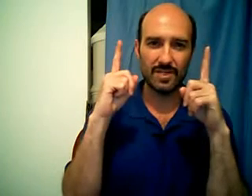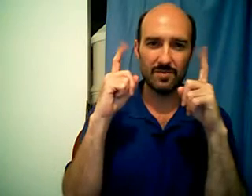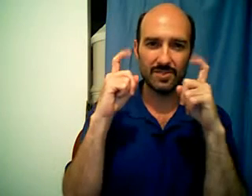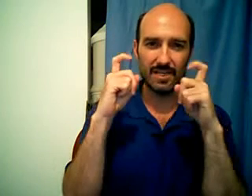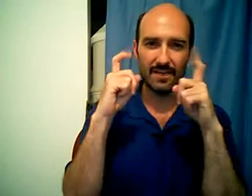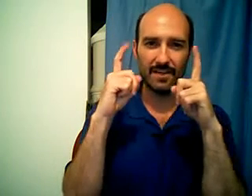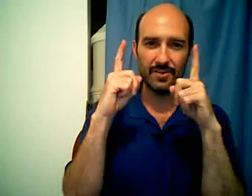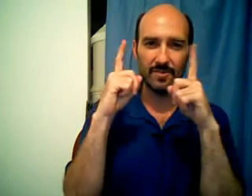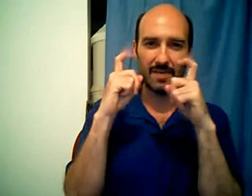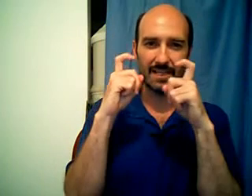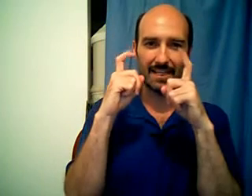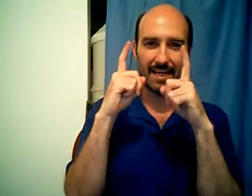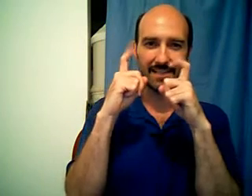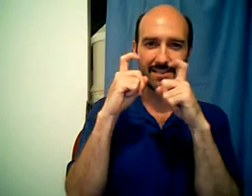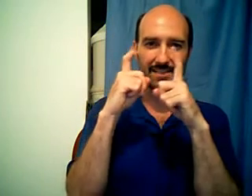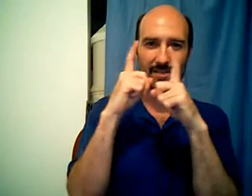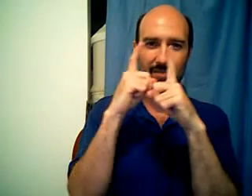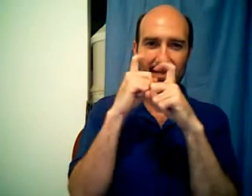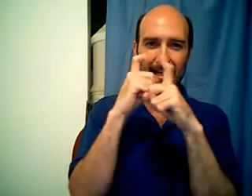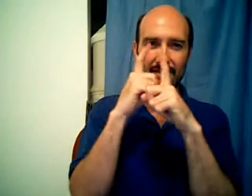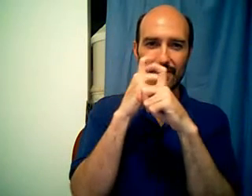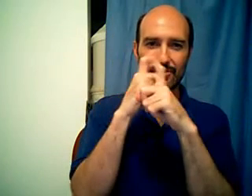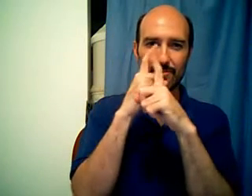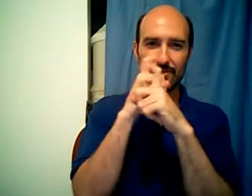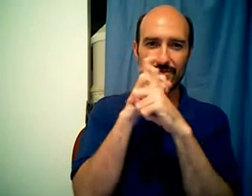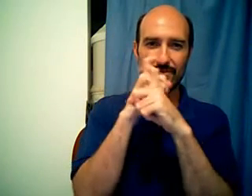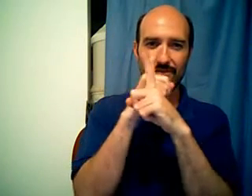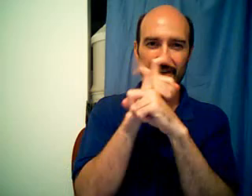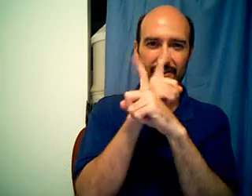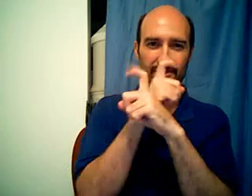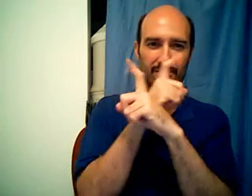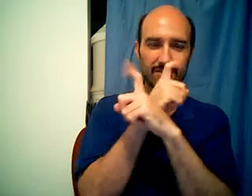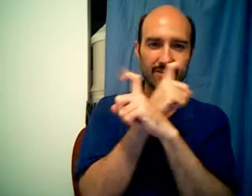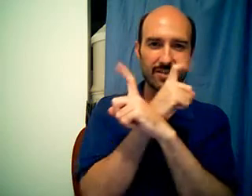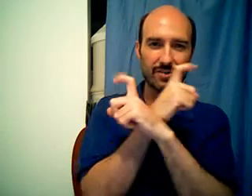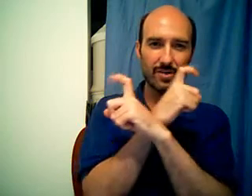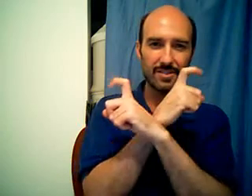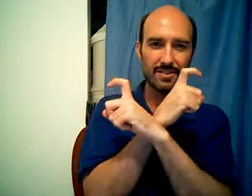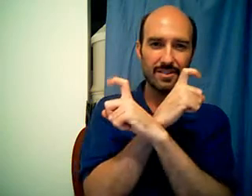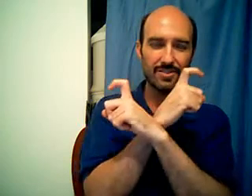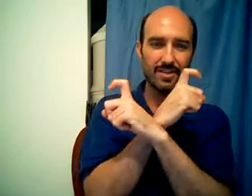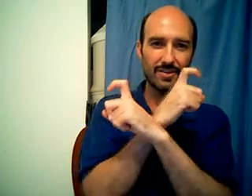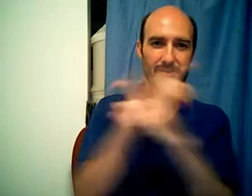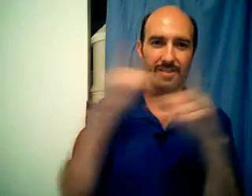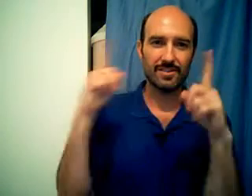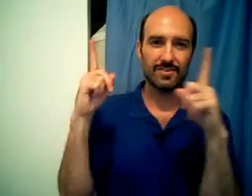shapes, and then you're making X's up and down as you move your fingers across each other. So